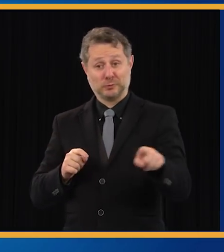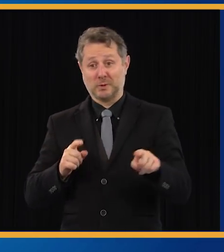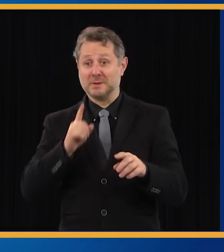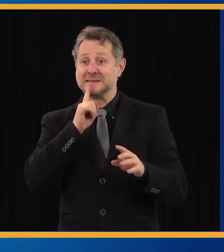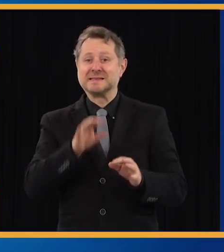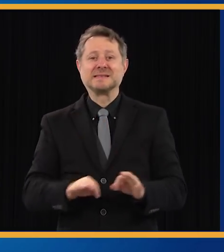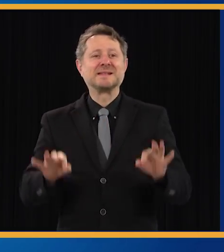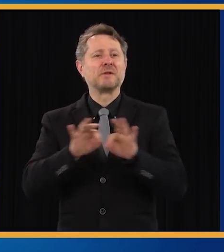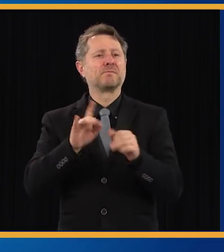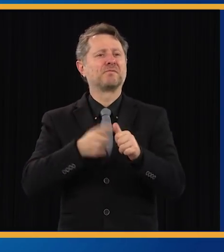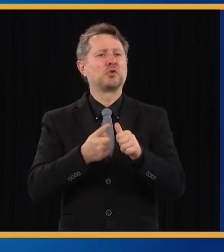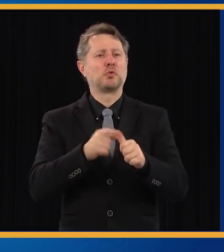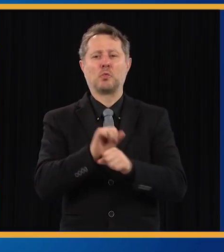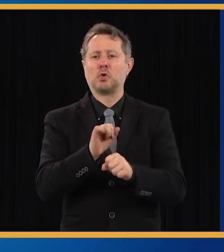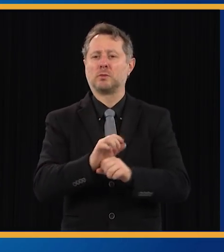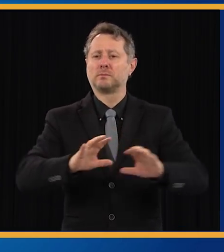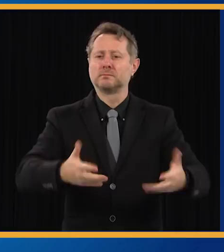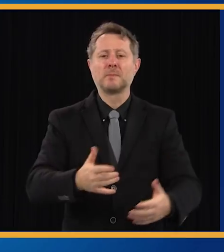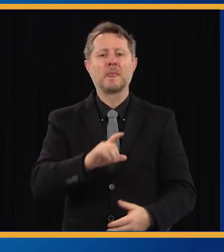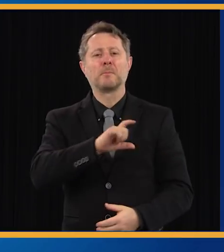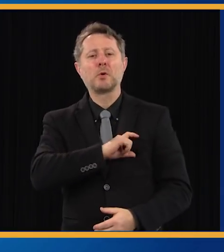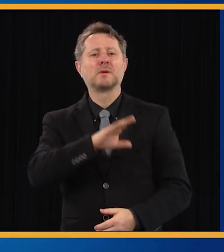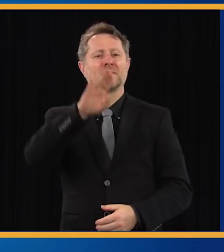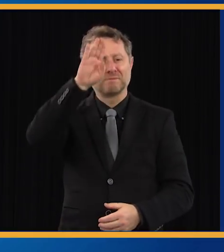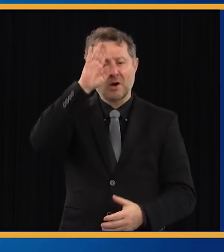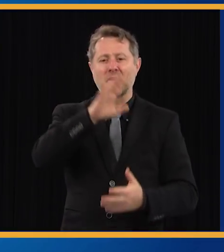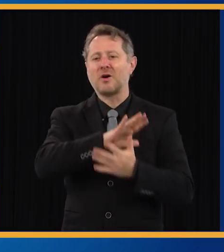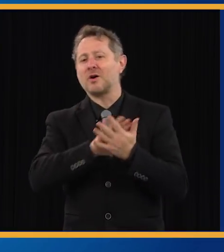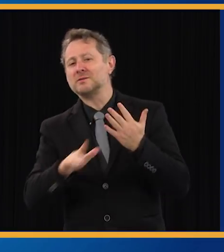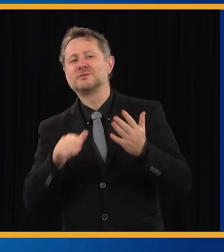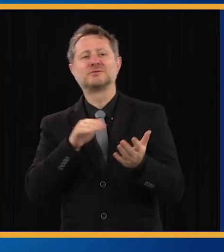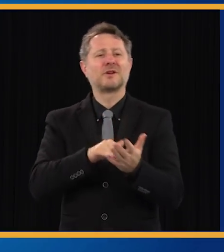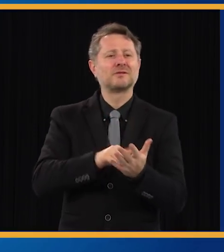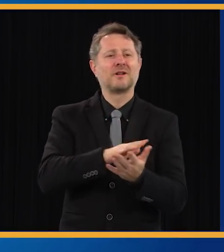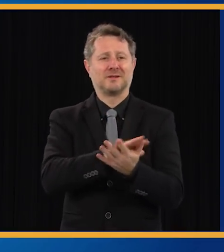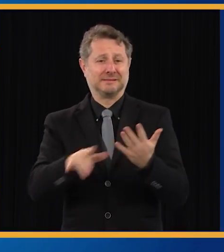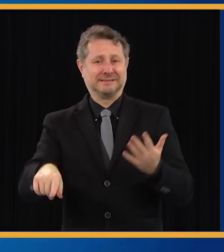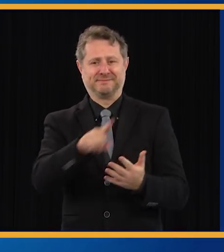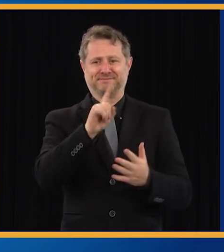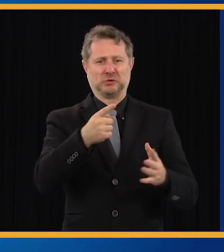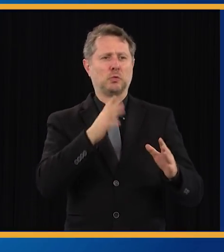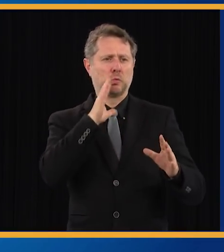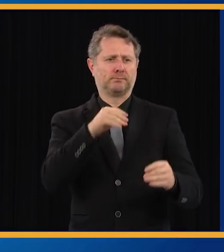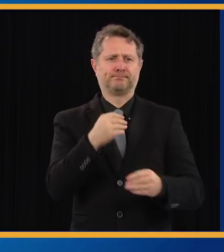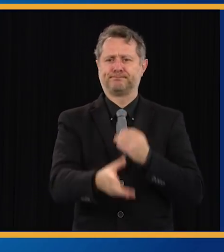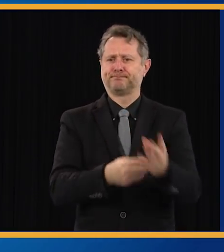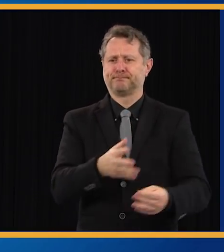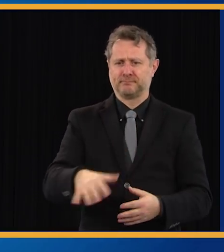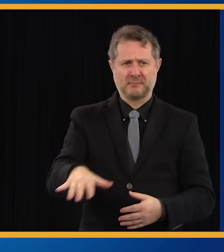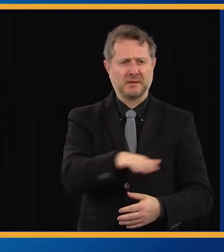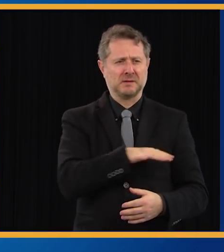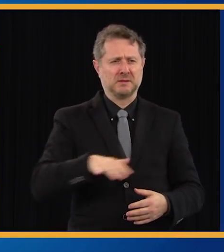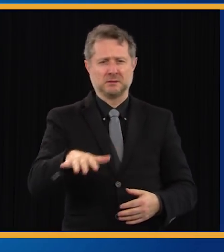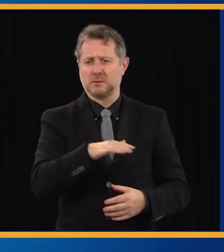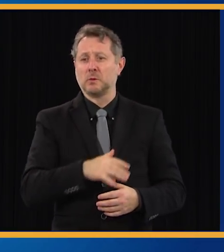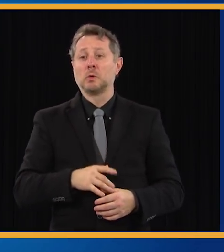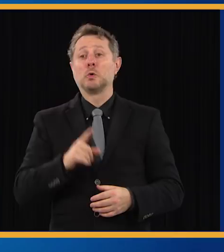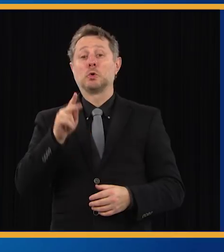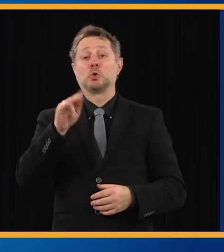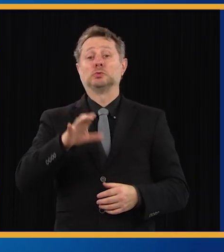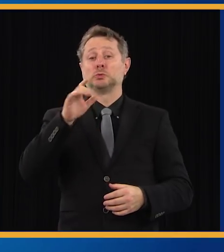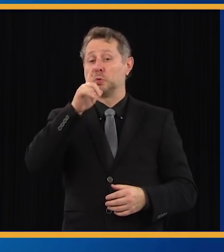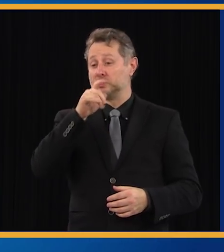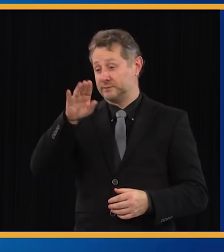and our frontline workers. We're going to be doing a survey of New York City Fire Department and New York City